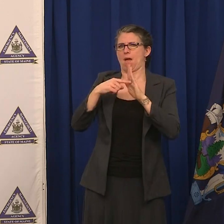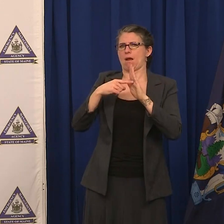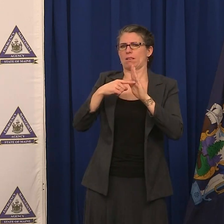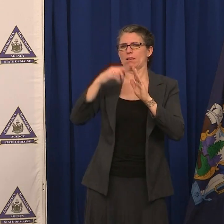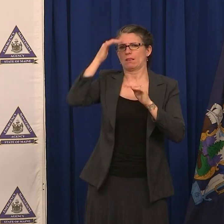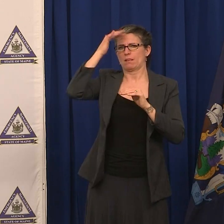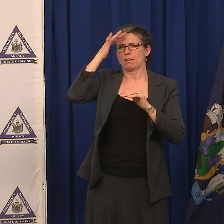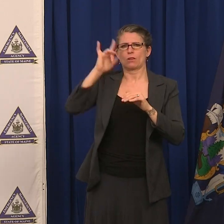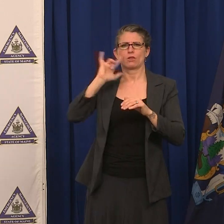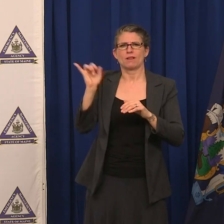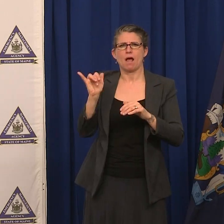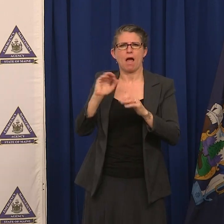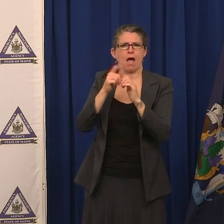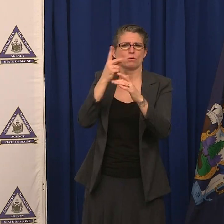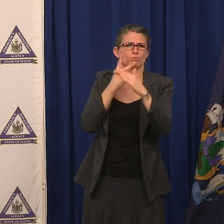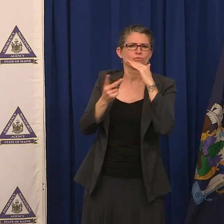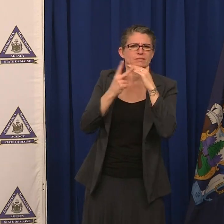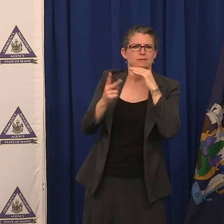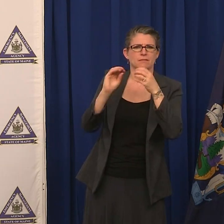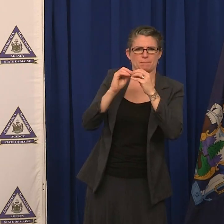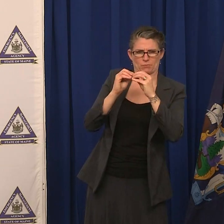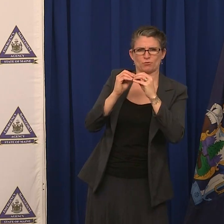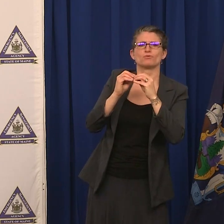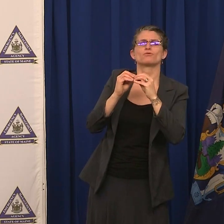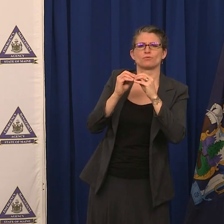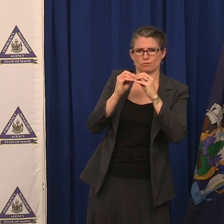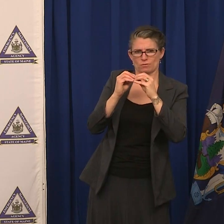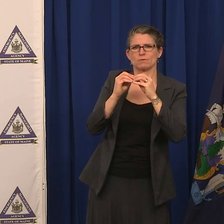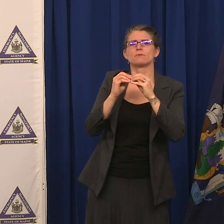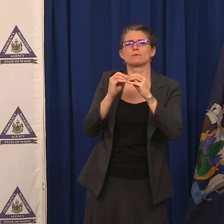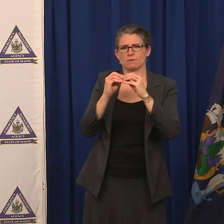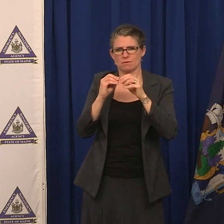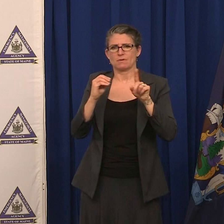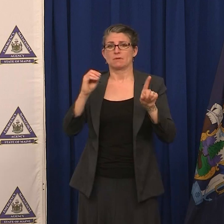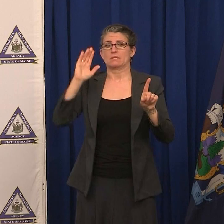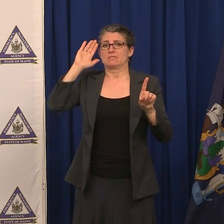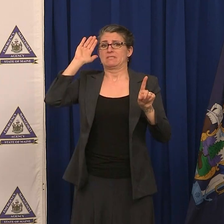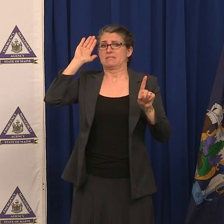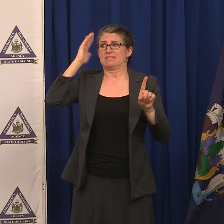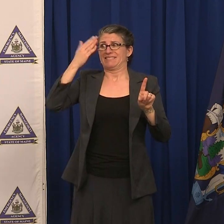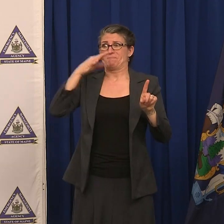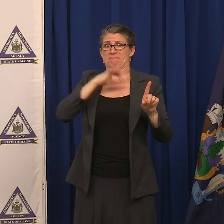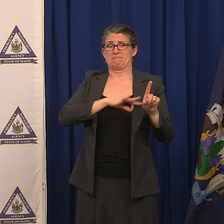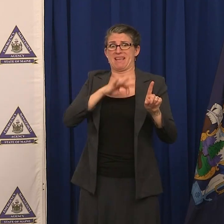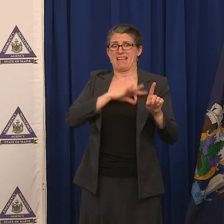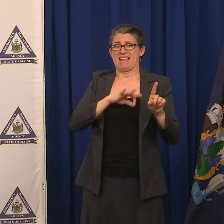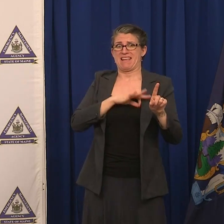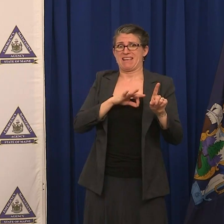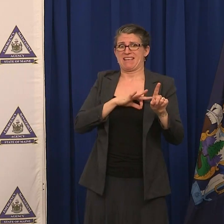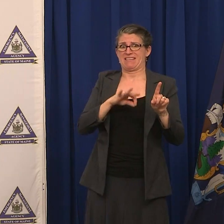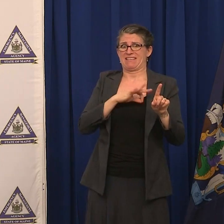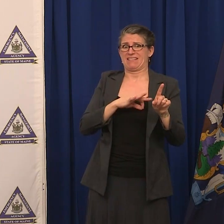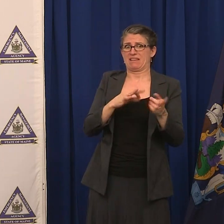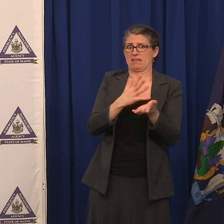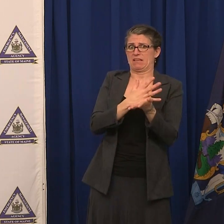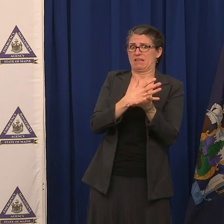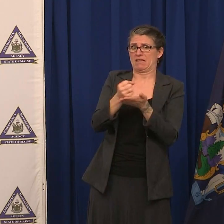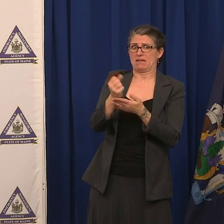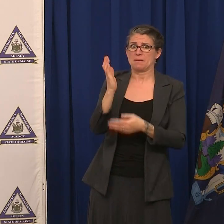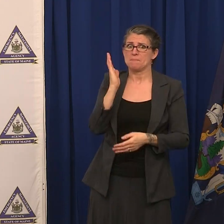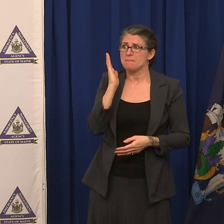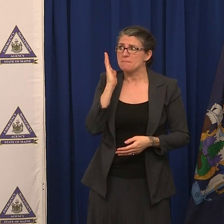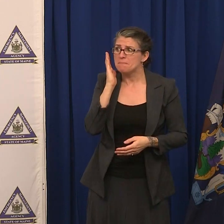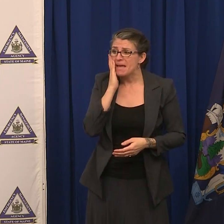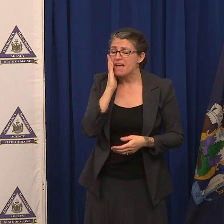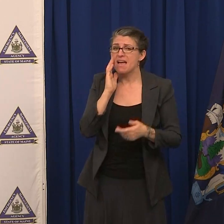its peak resources, that's beds, ICU beds, ventilators, et cetera, on April 25th. Is that consistent with